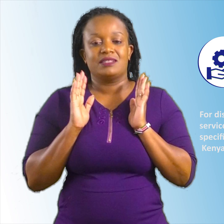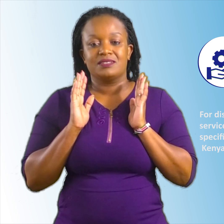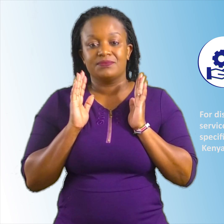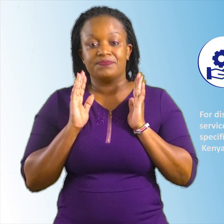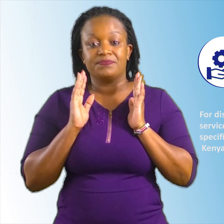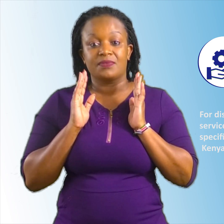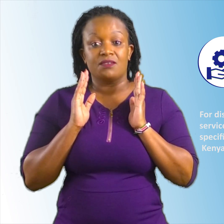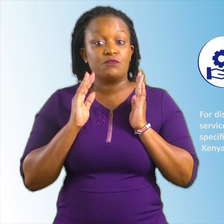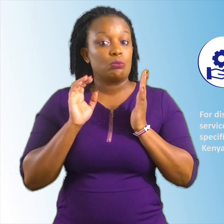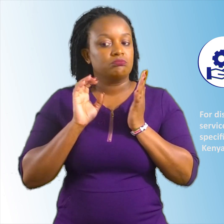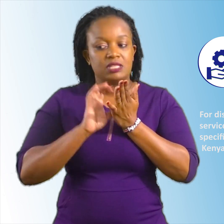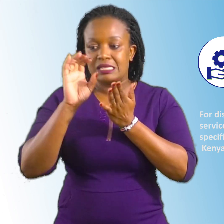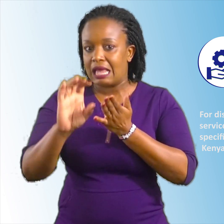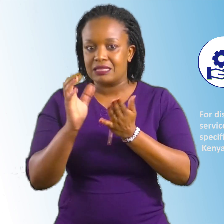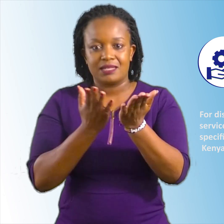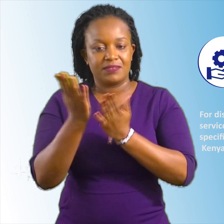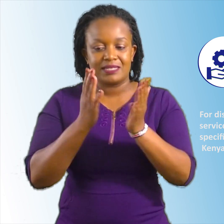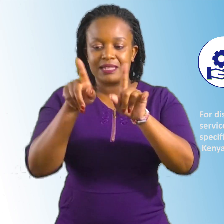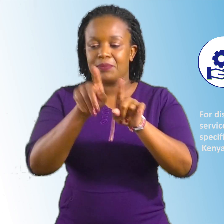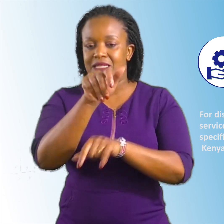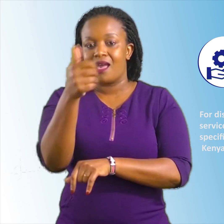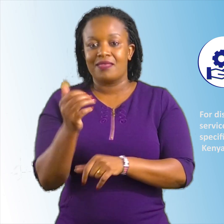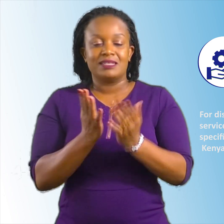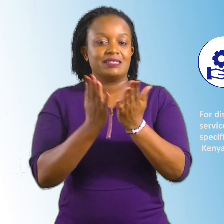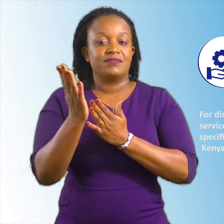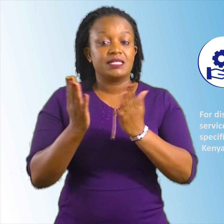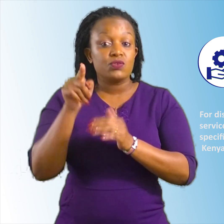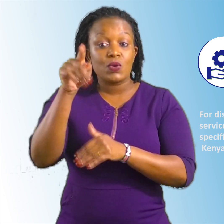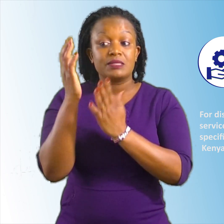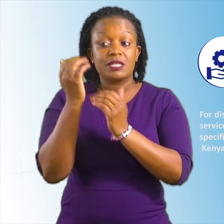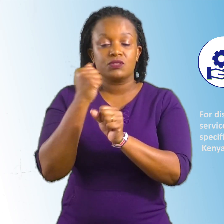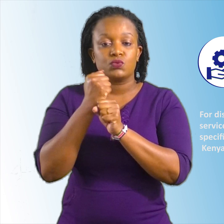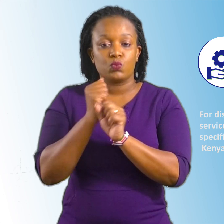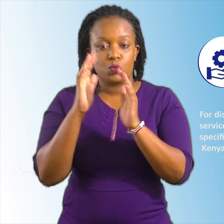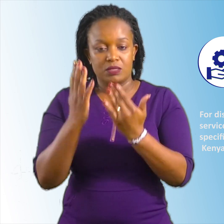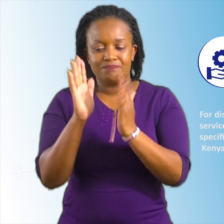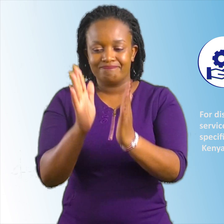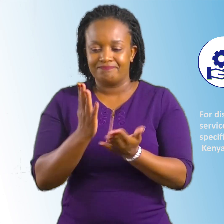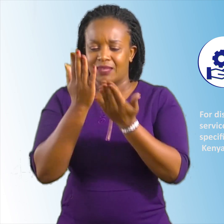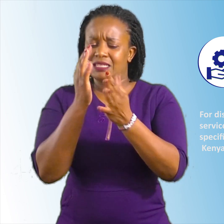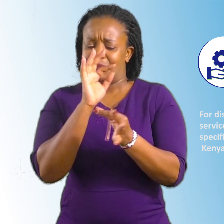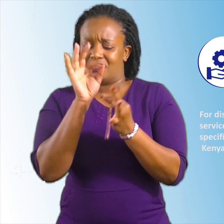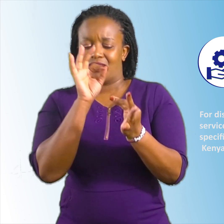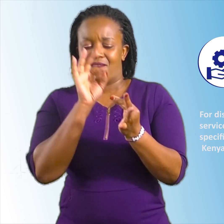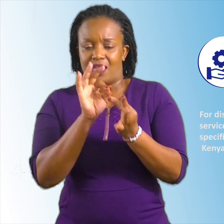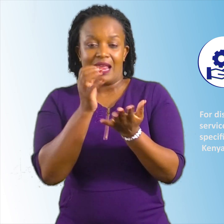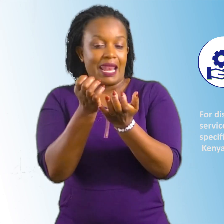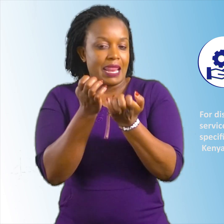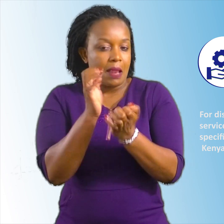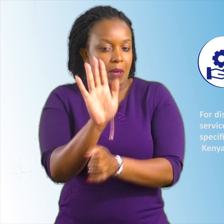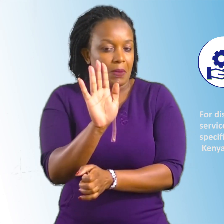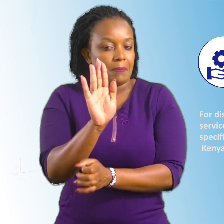For discharge services, just like our other services, you are required to submit your specific needs in